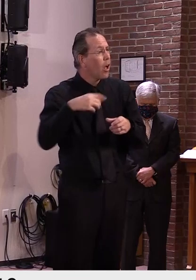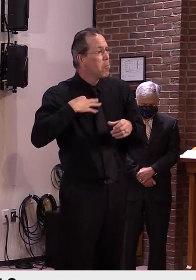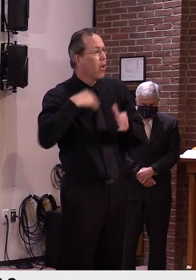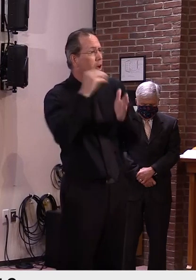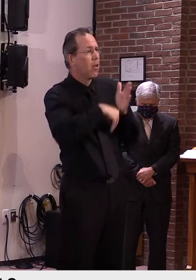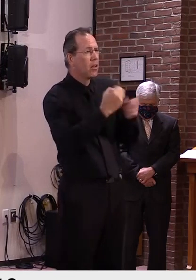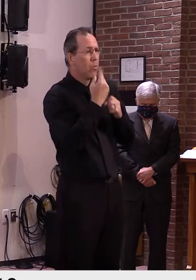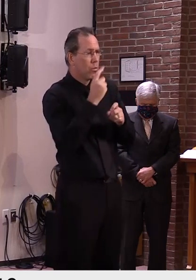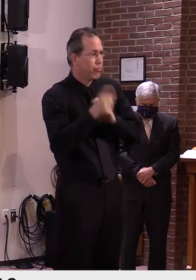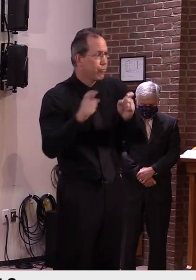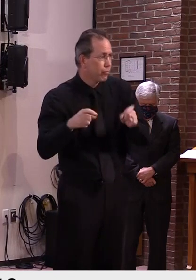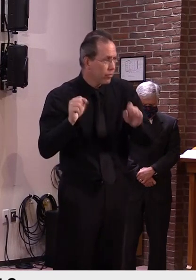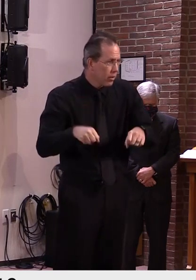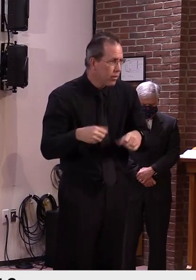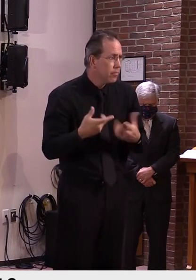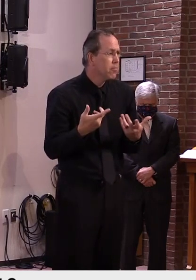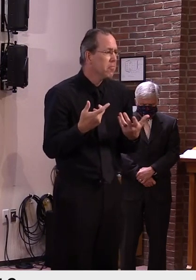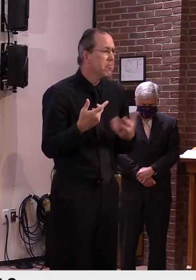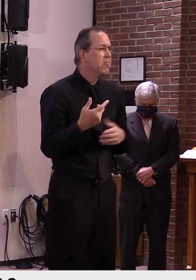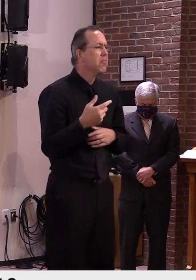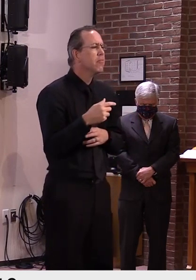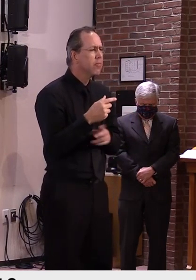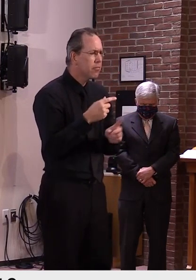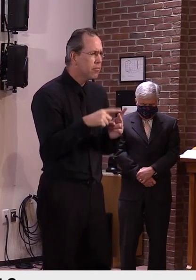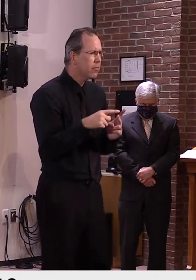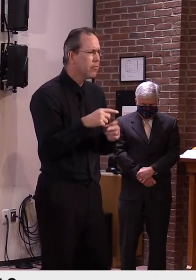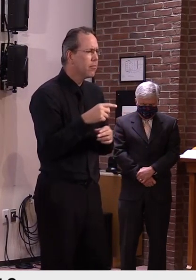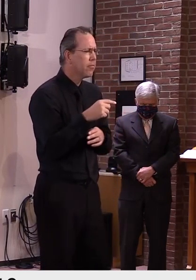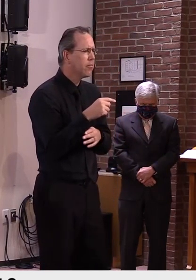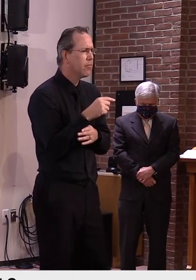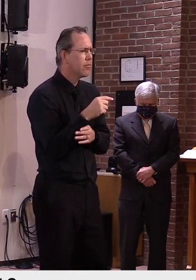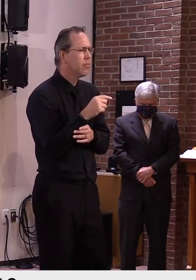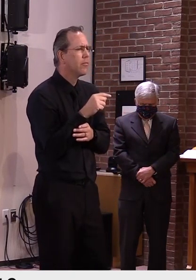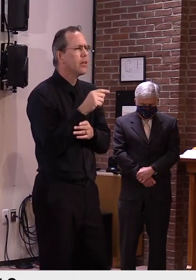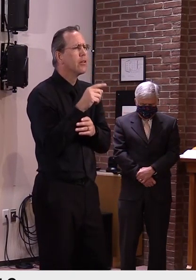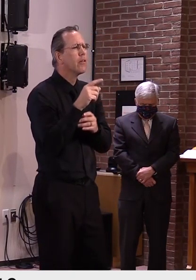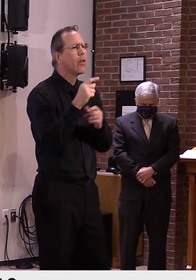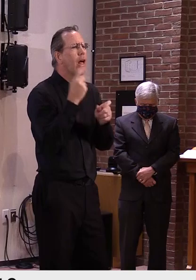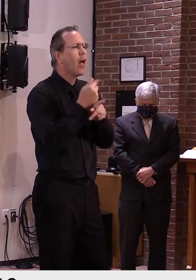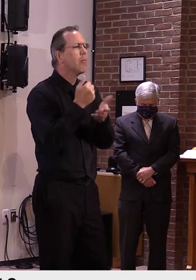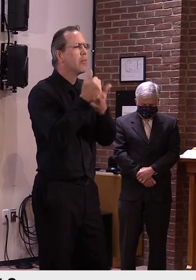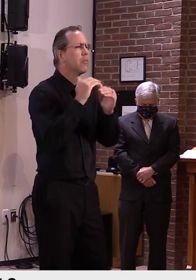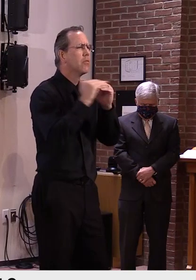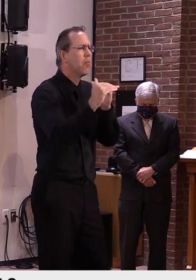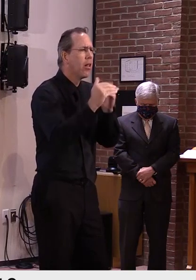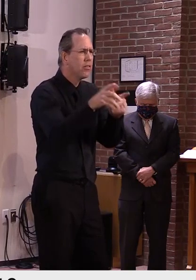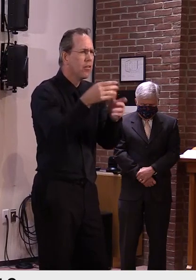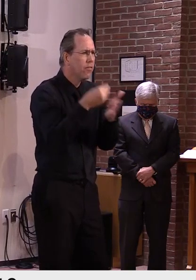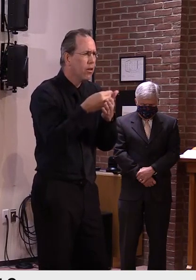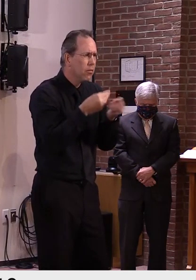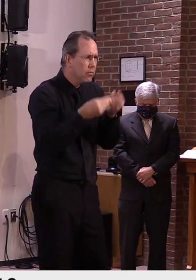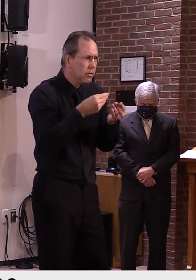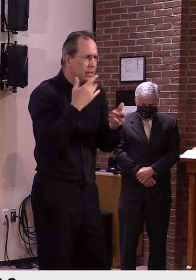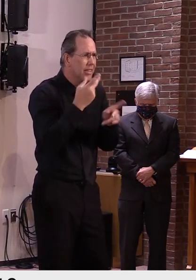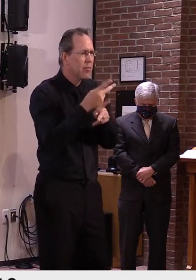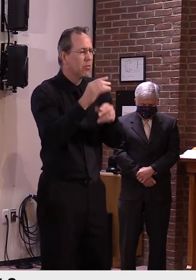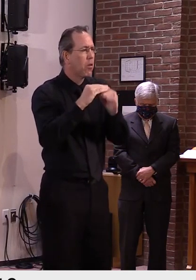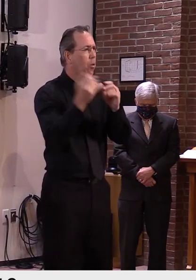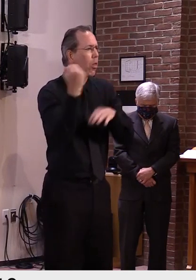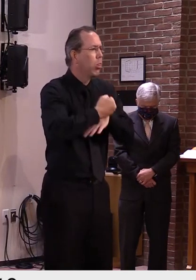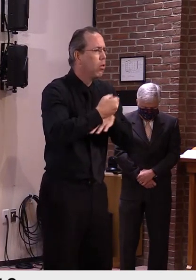Stabilization Program. It's being administered by the Vermont State Housing Authority in partnership with the Department of Housing and